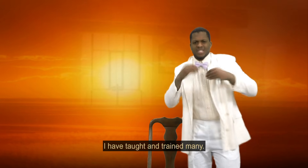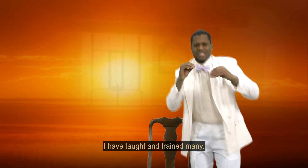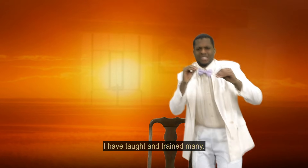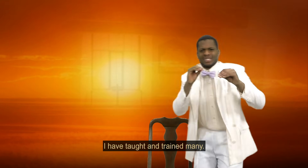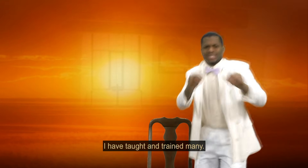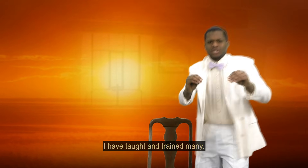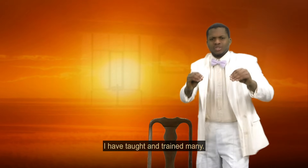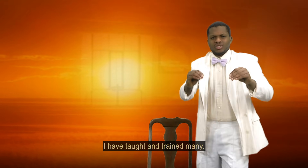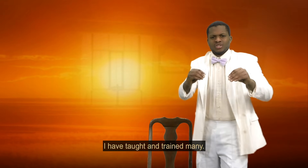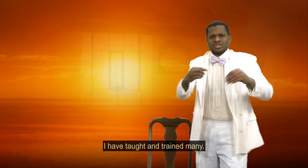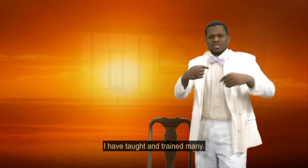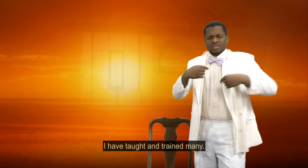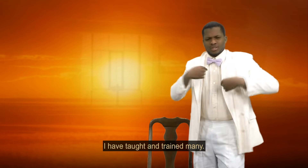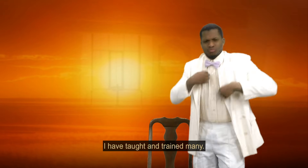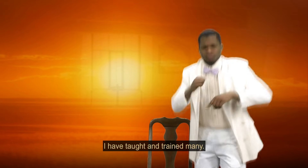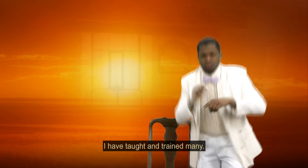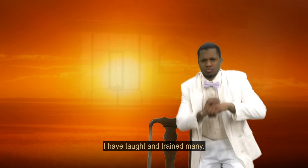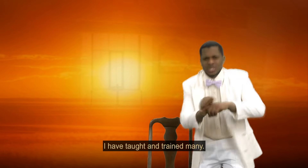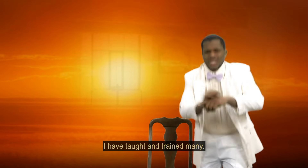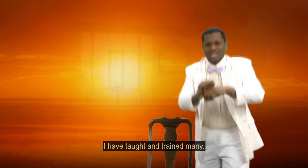have taught and trained many.